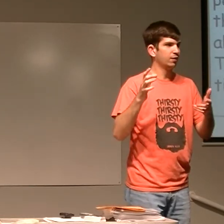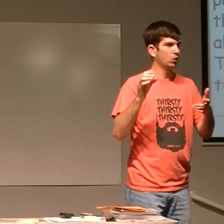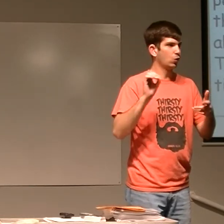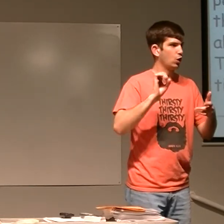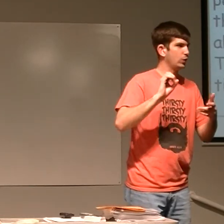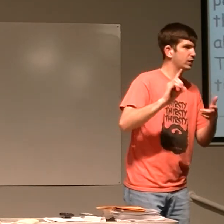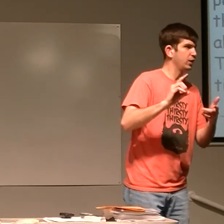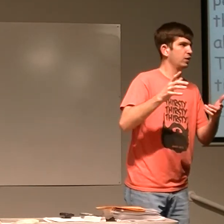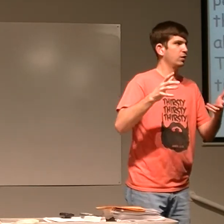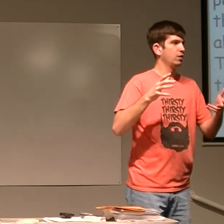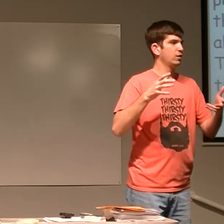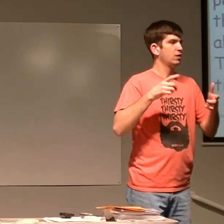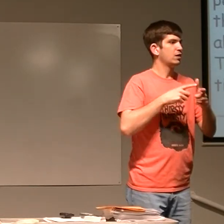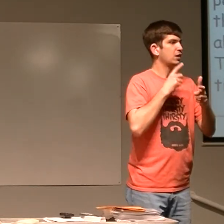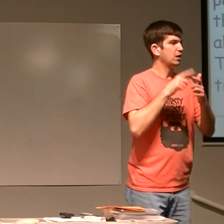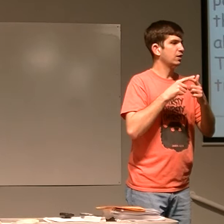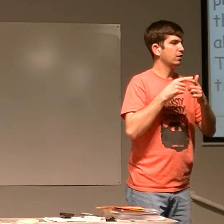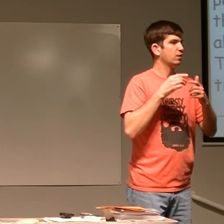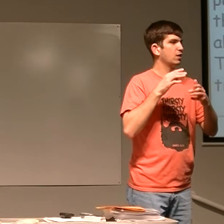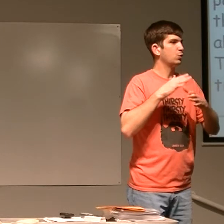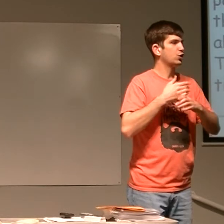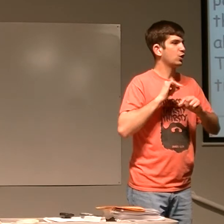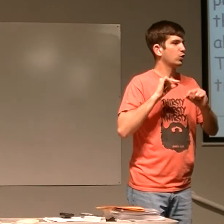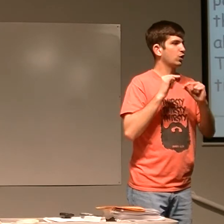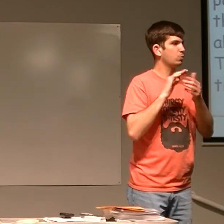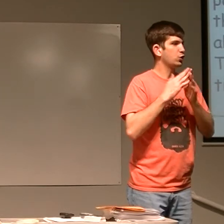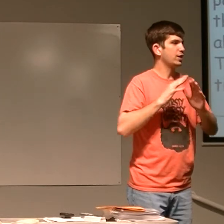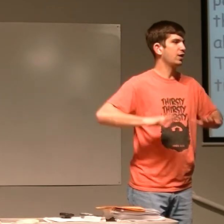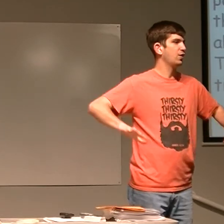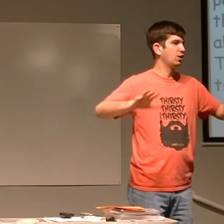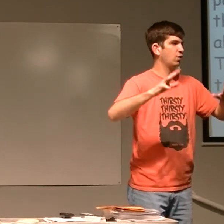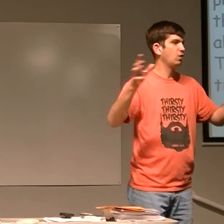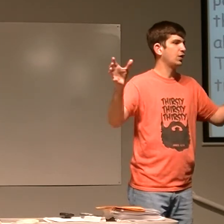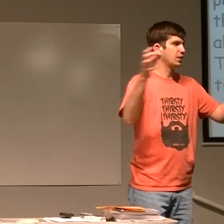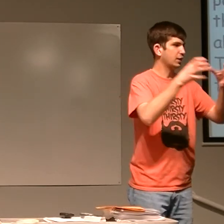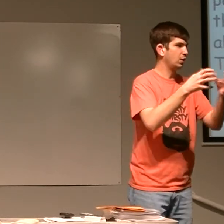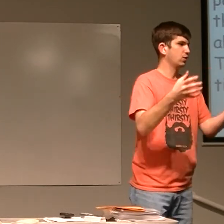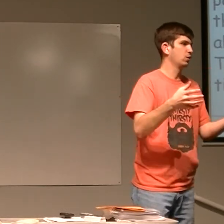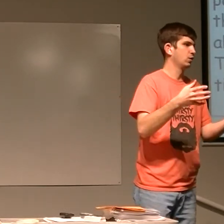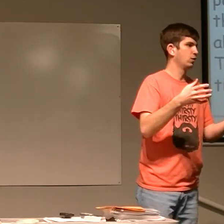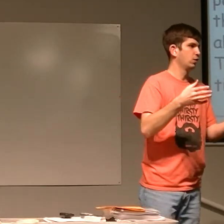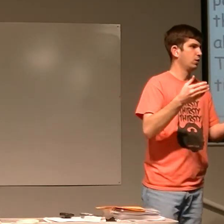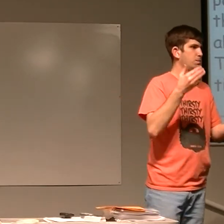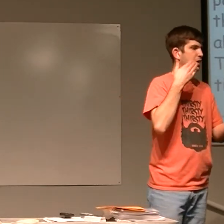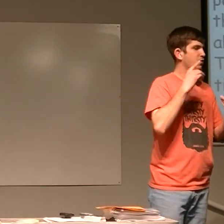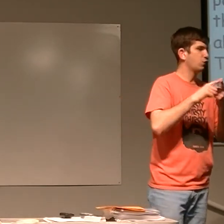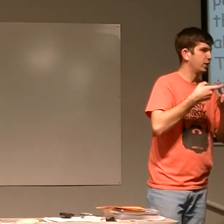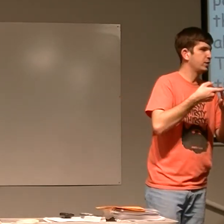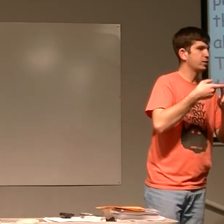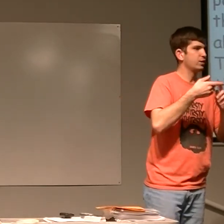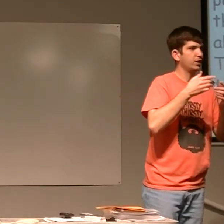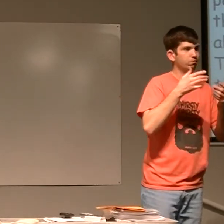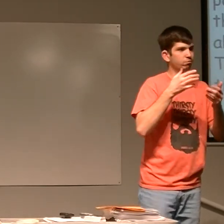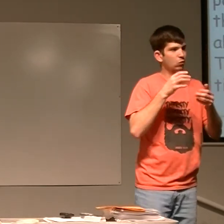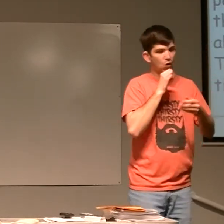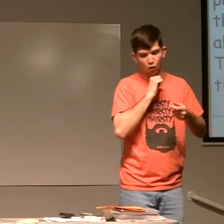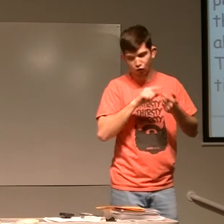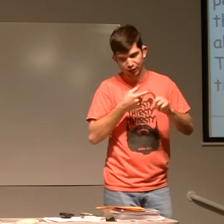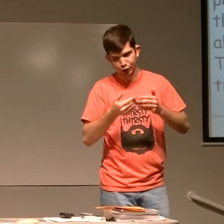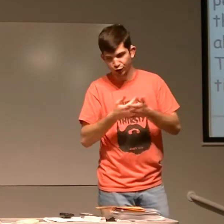or OSD? Then they will share with the community out there, they get together. Meet friends and old friends, new